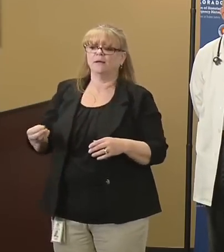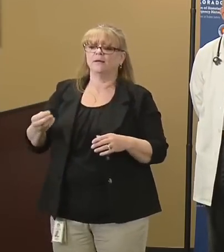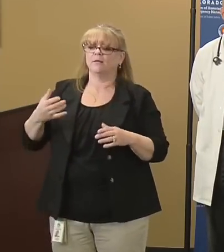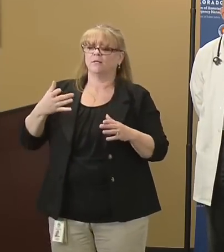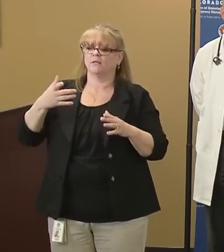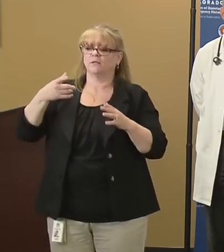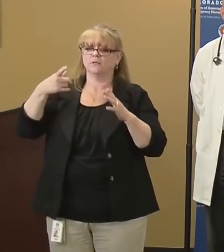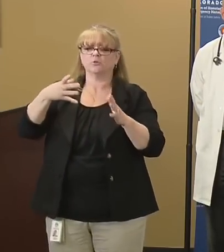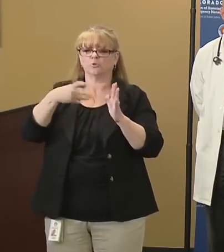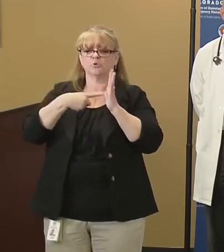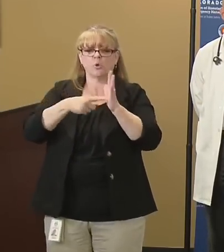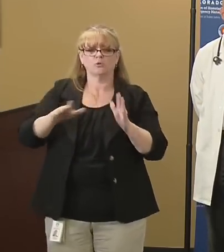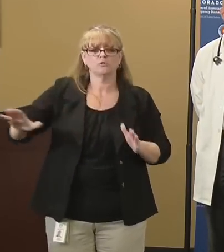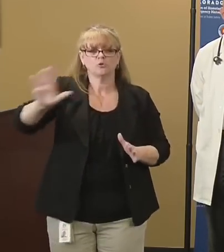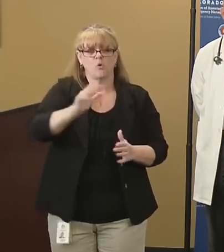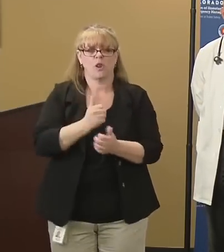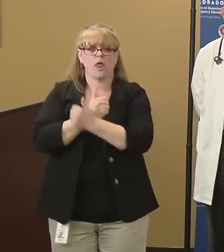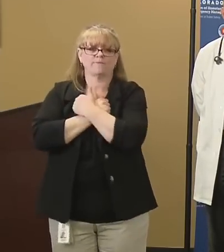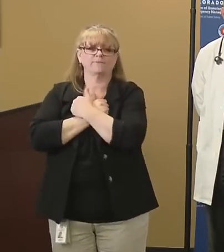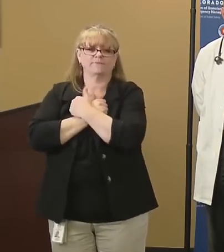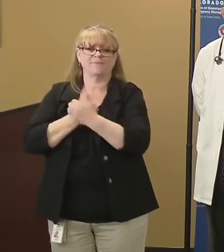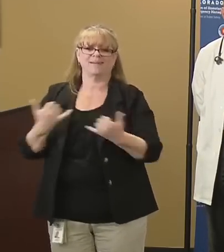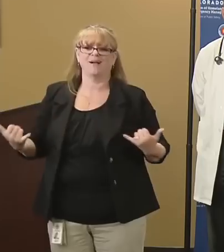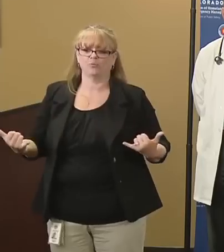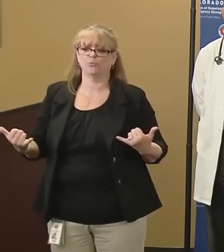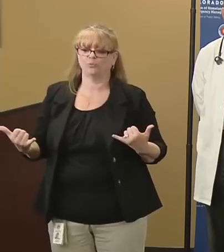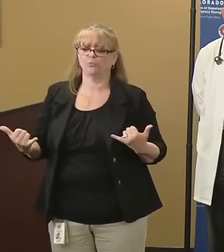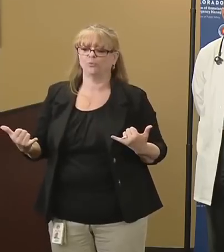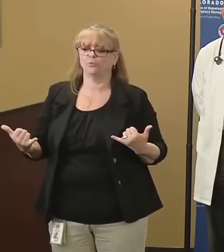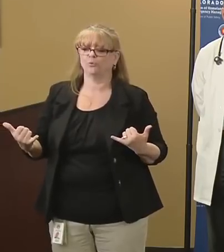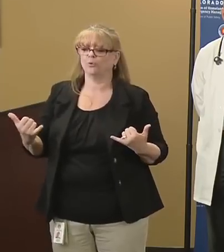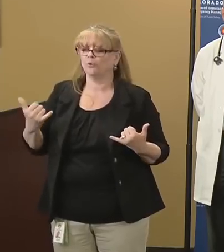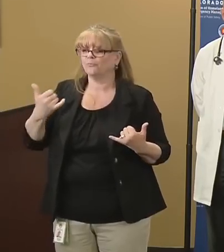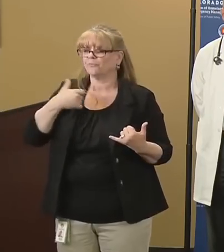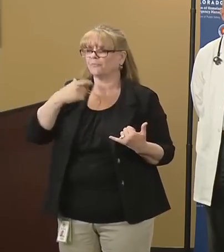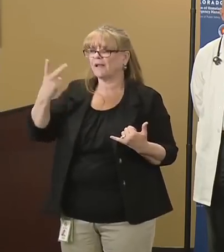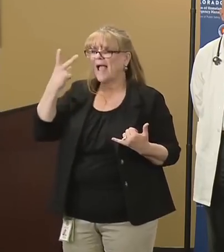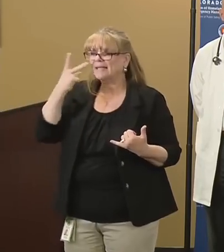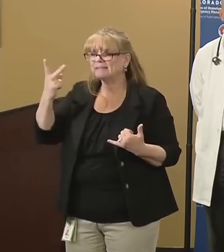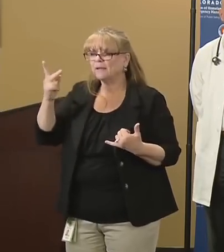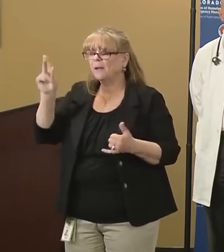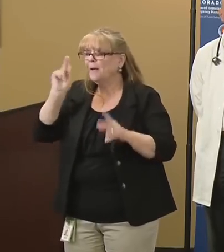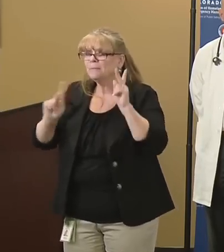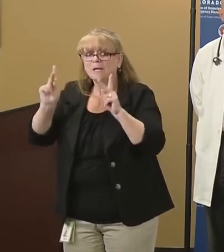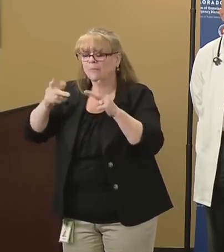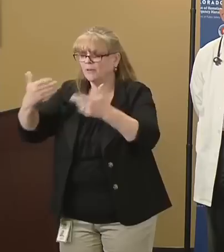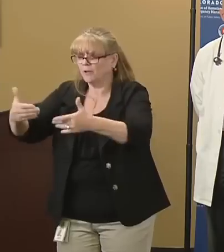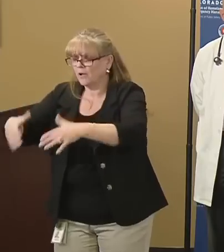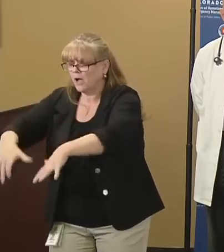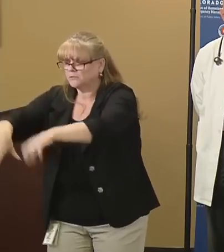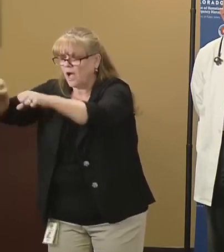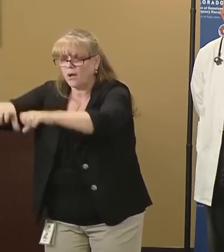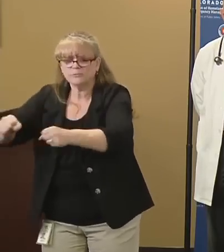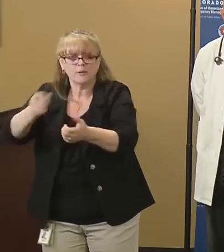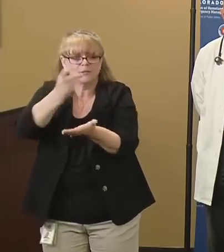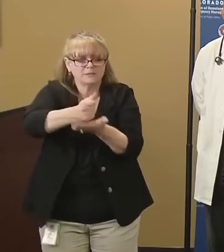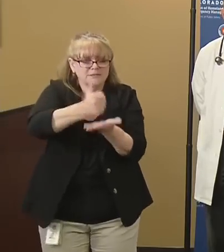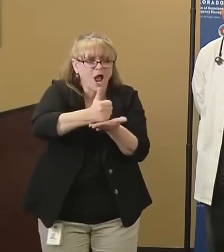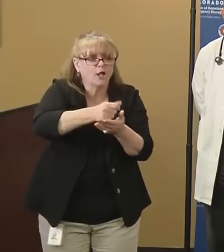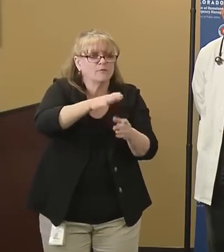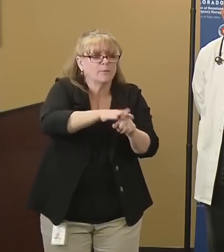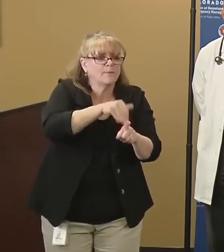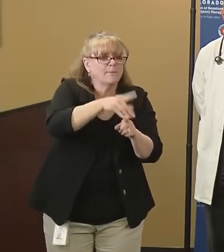humane societies have been fully adopted out. It's exciting to see that people are offering to deliver groceries for their neighbors. It's exciting to see that people